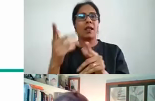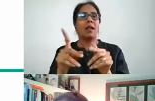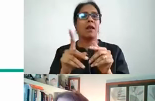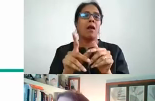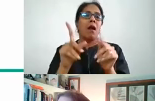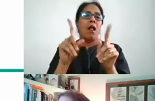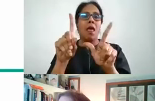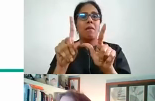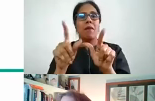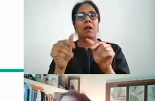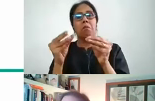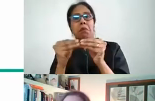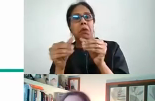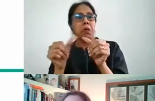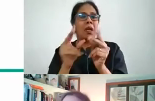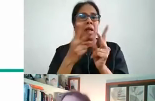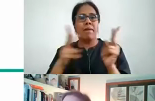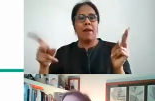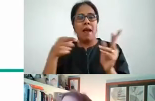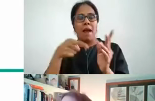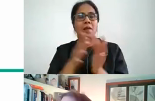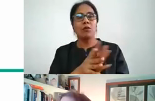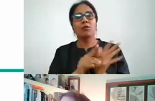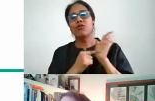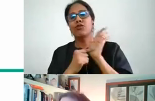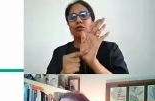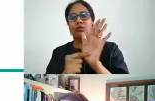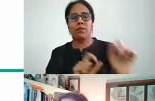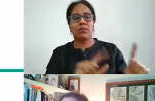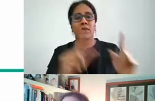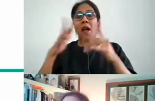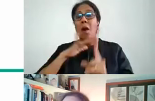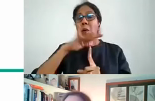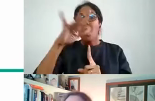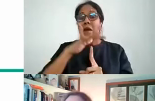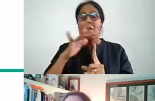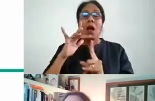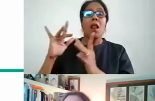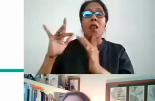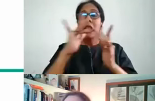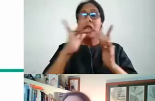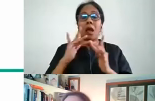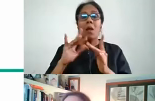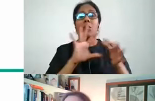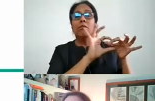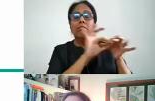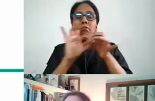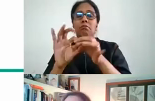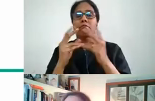component that is essential in the rollout of Wi-Fi networks. So, Wi-Fi 6, Wi-Fi